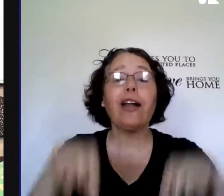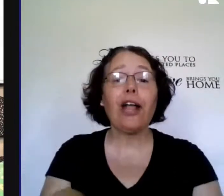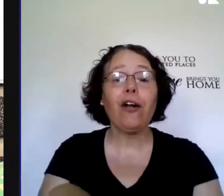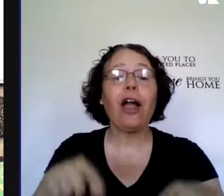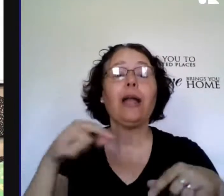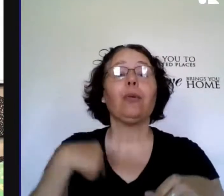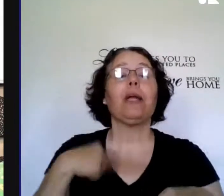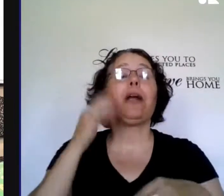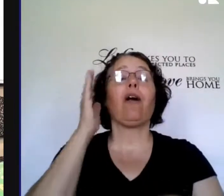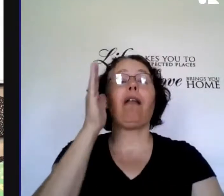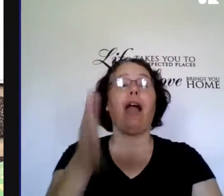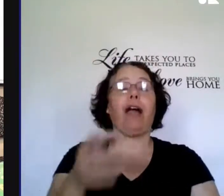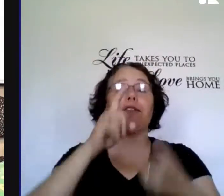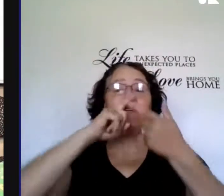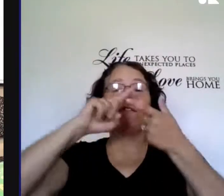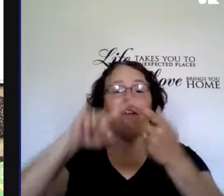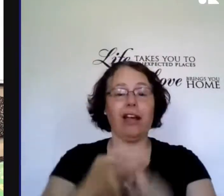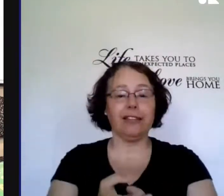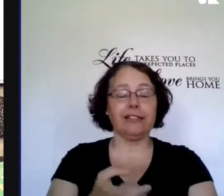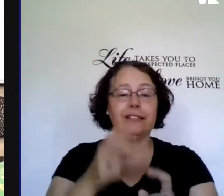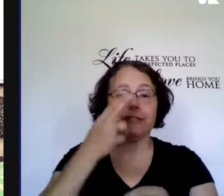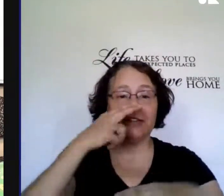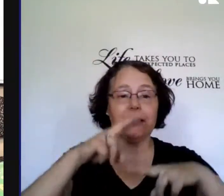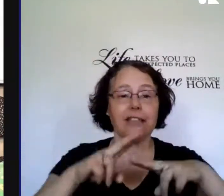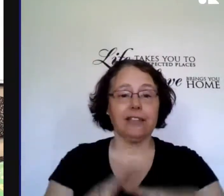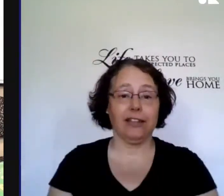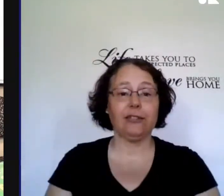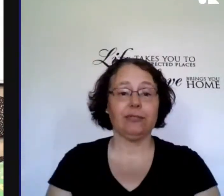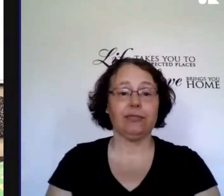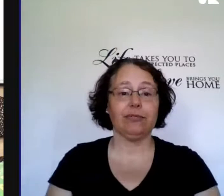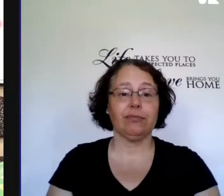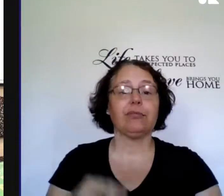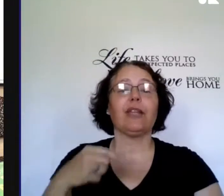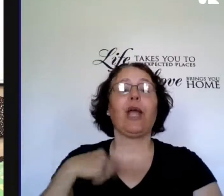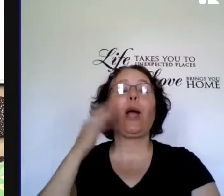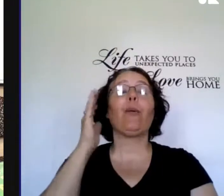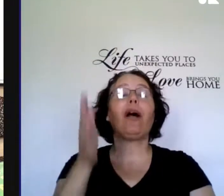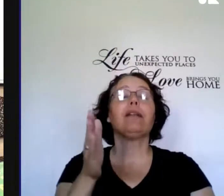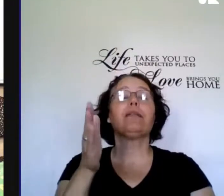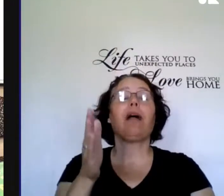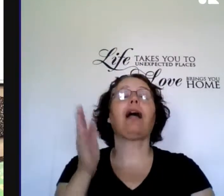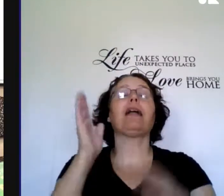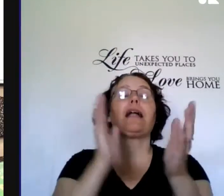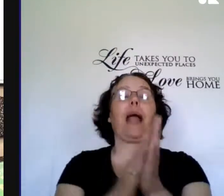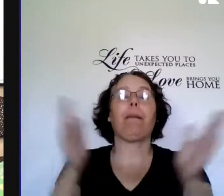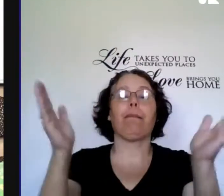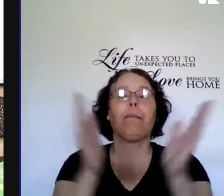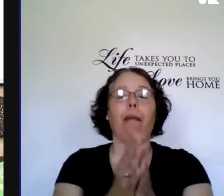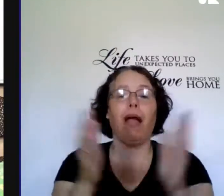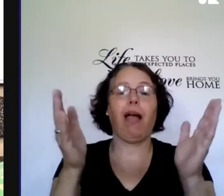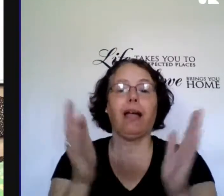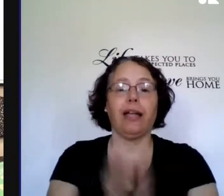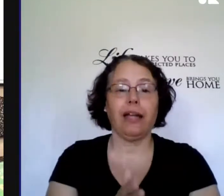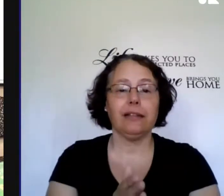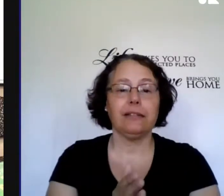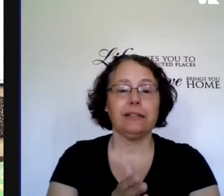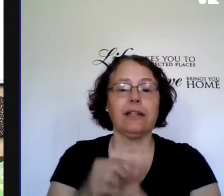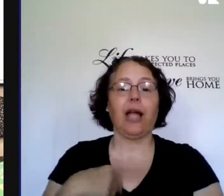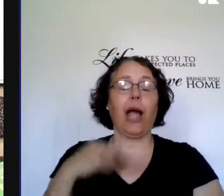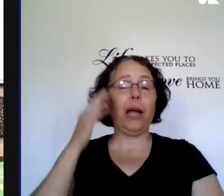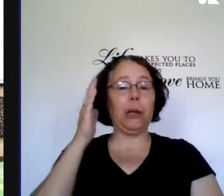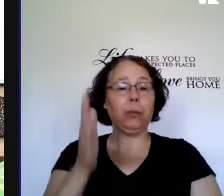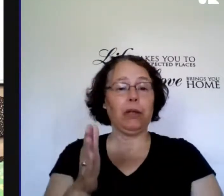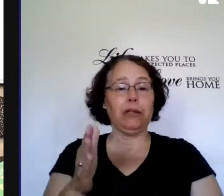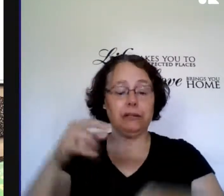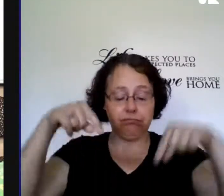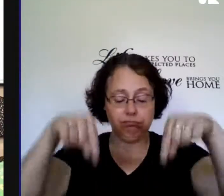are here and we're gonna have some fun. I'm gonna clap my hands. I'm